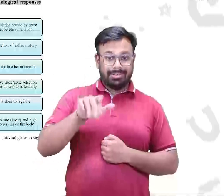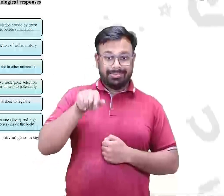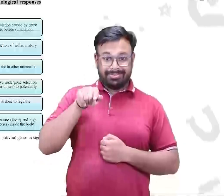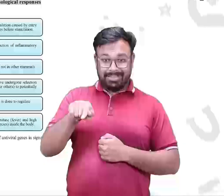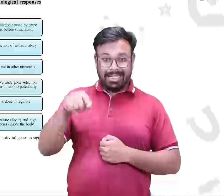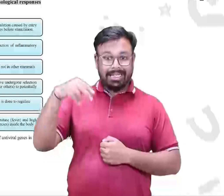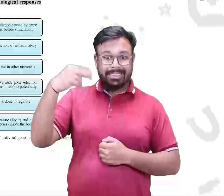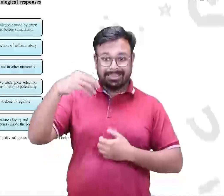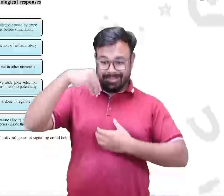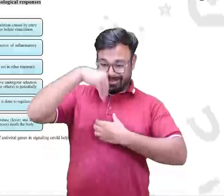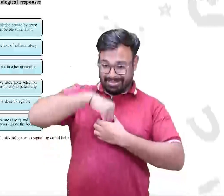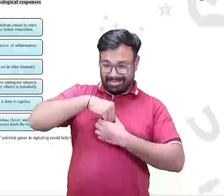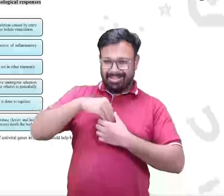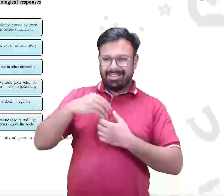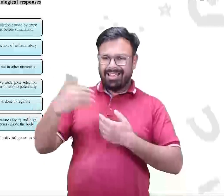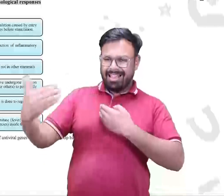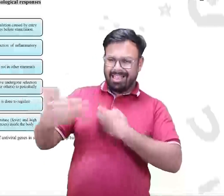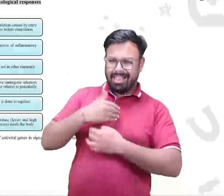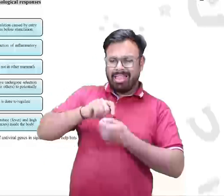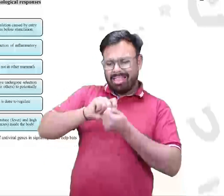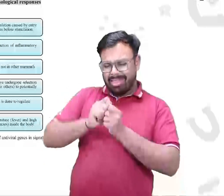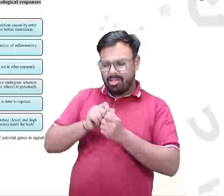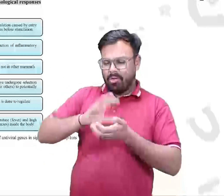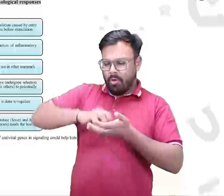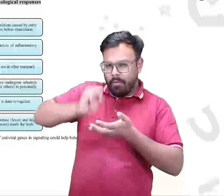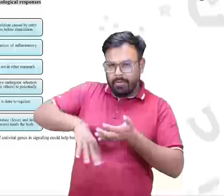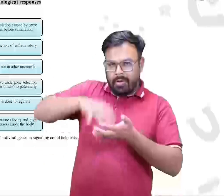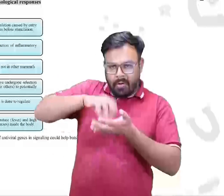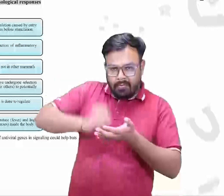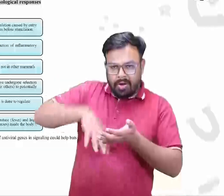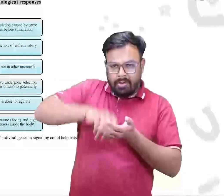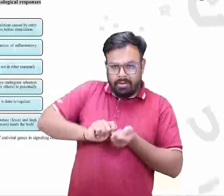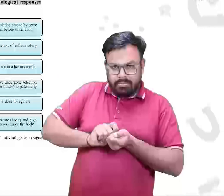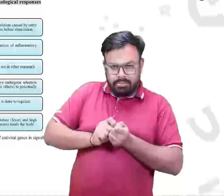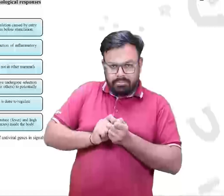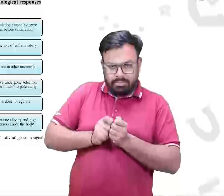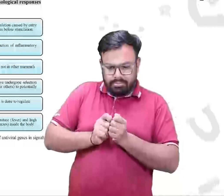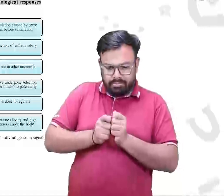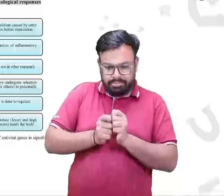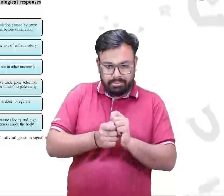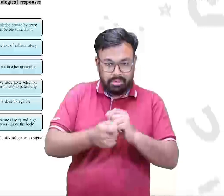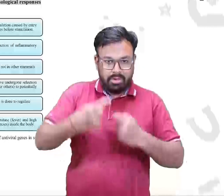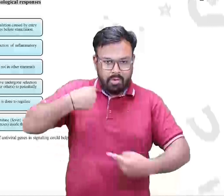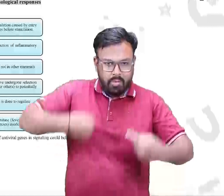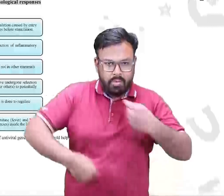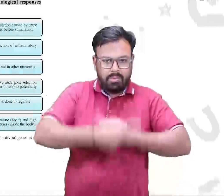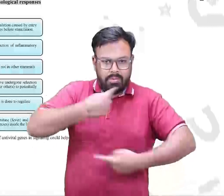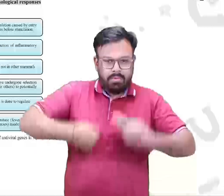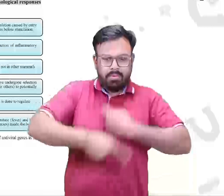This is done to regulate immunity and help pathogen clearance.